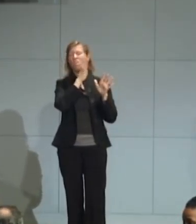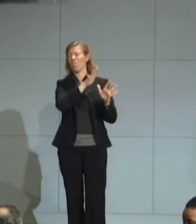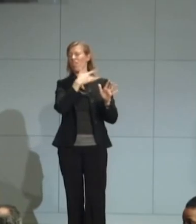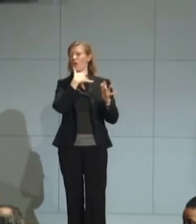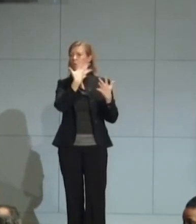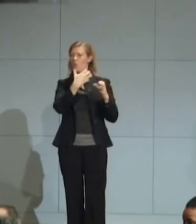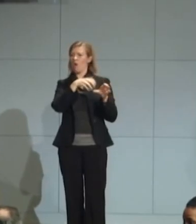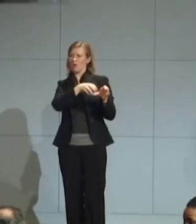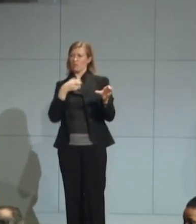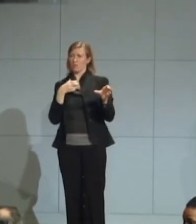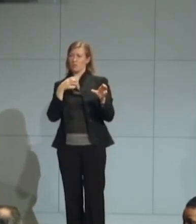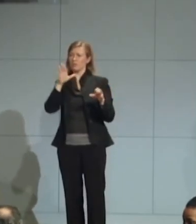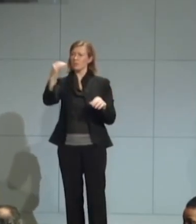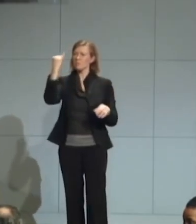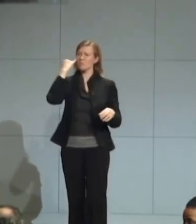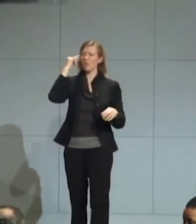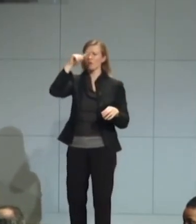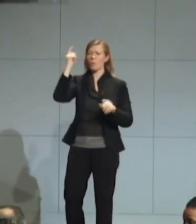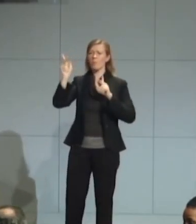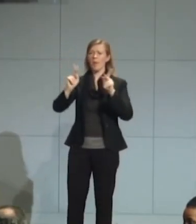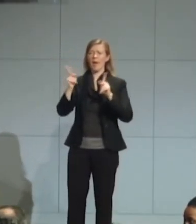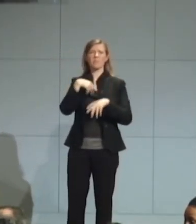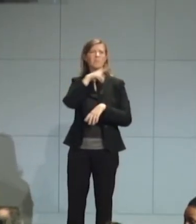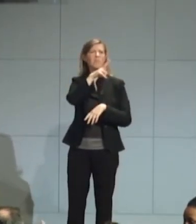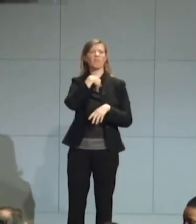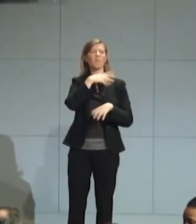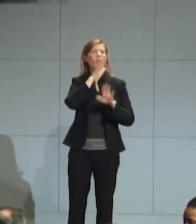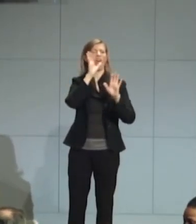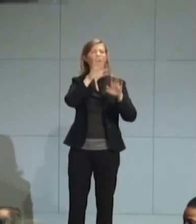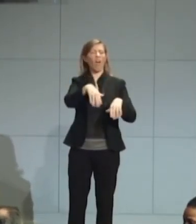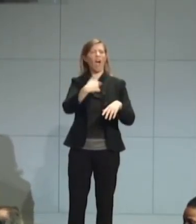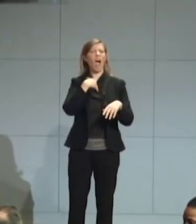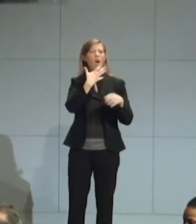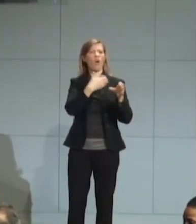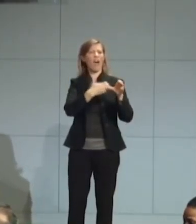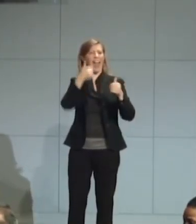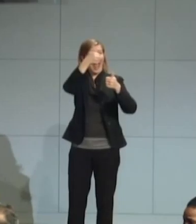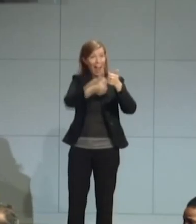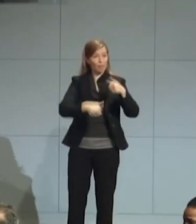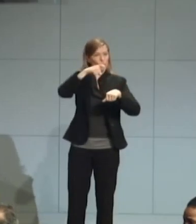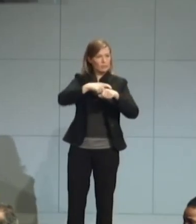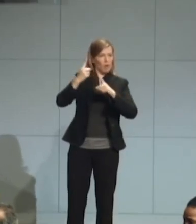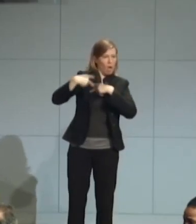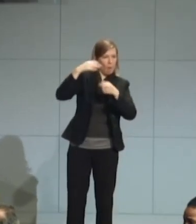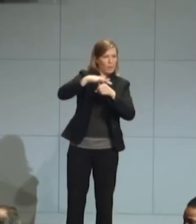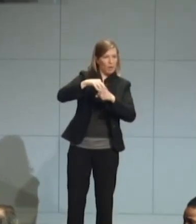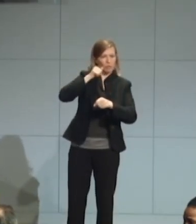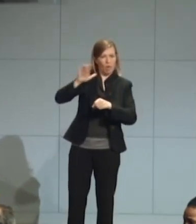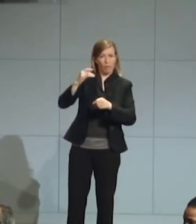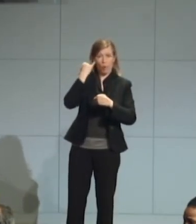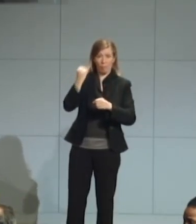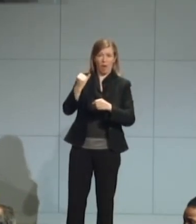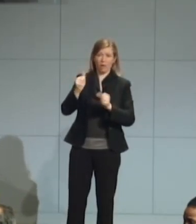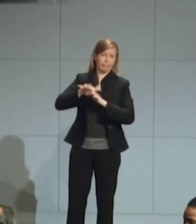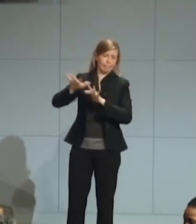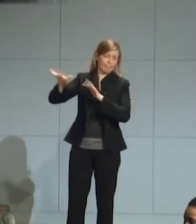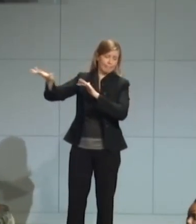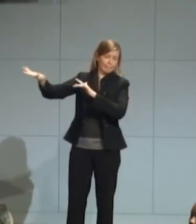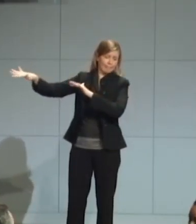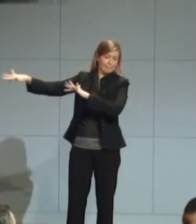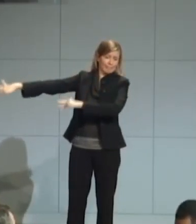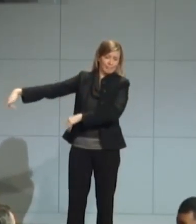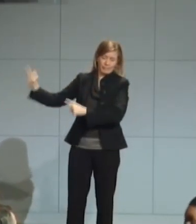of enslavement. And so Jeff can say all he wishes that we ended slavery, but now some people ended it, and a lot of